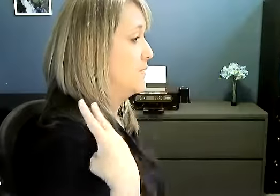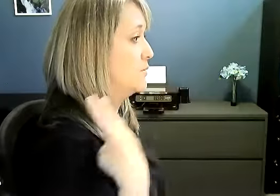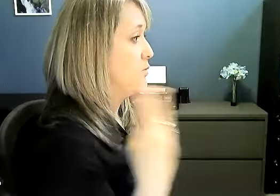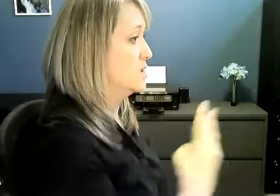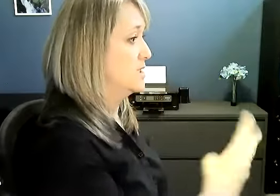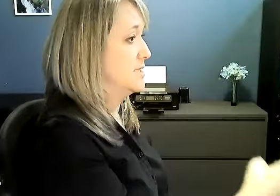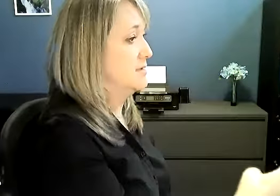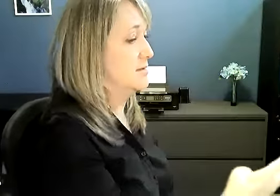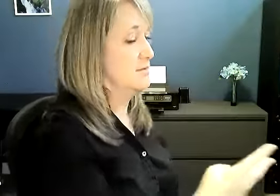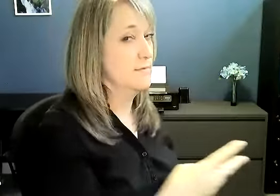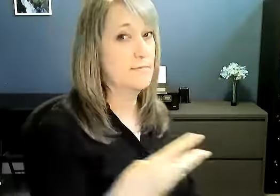Washington.